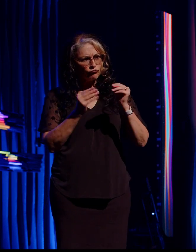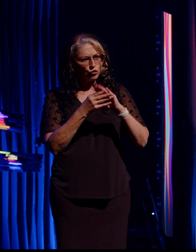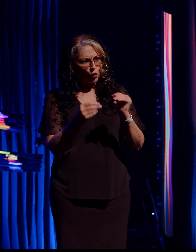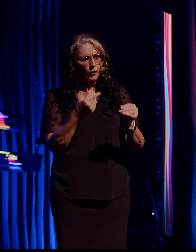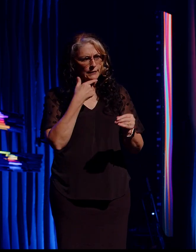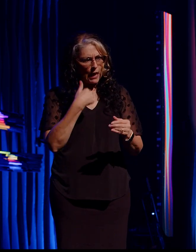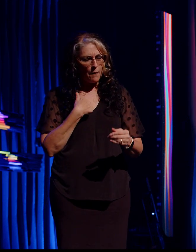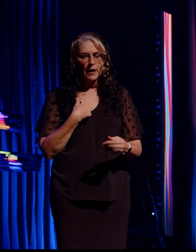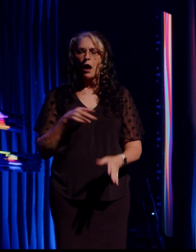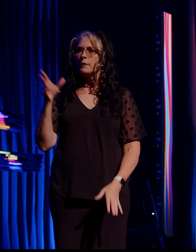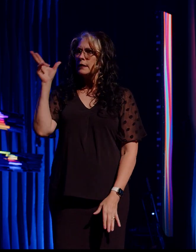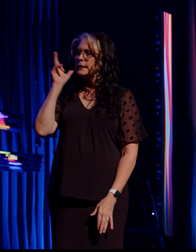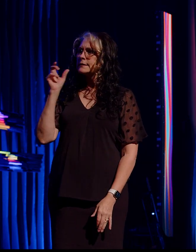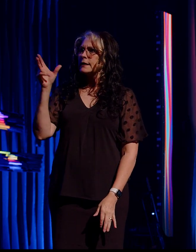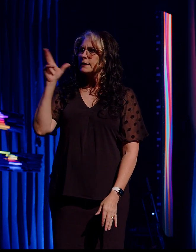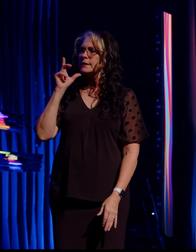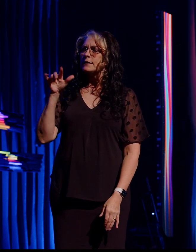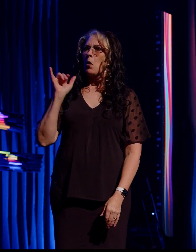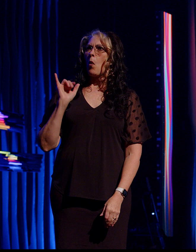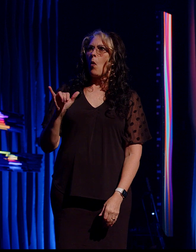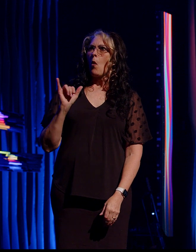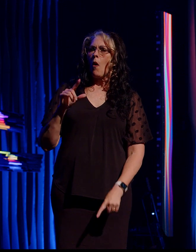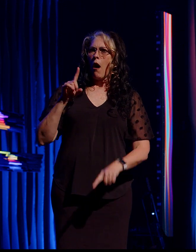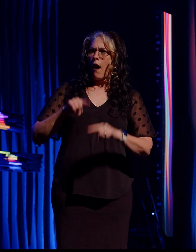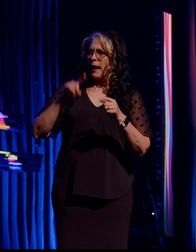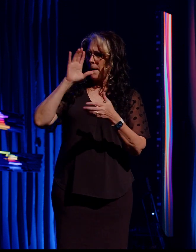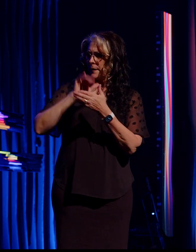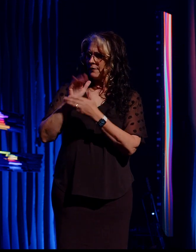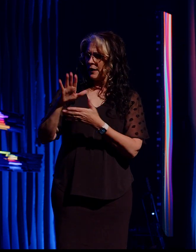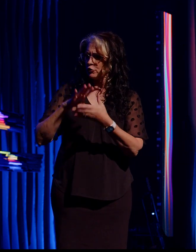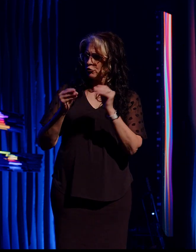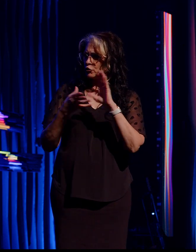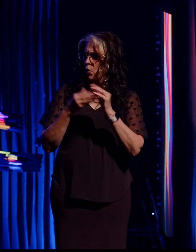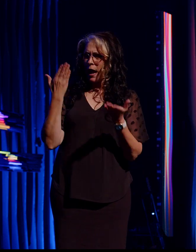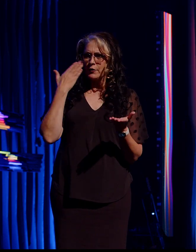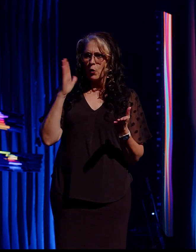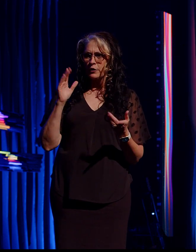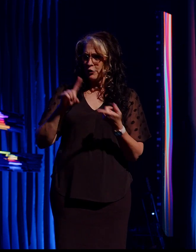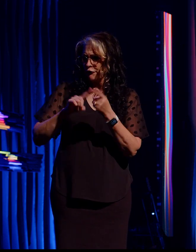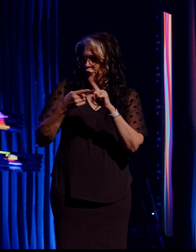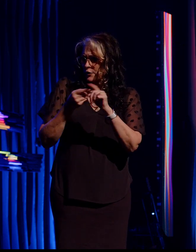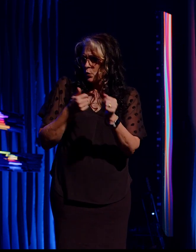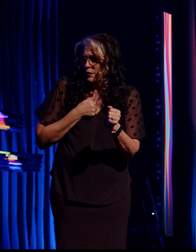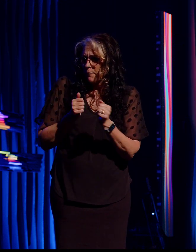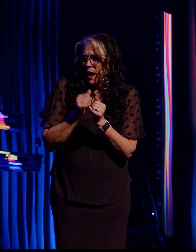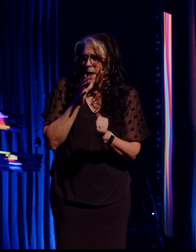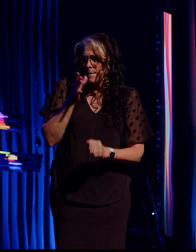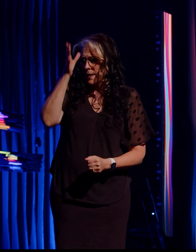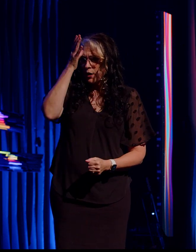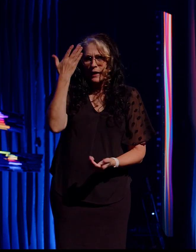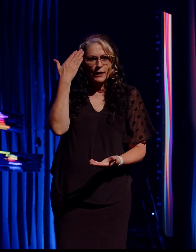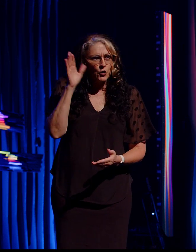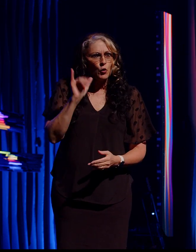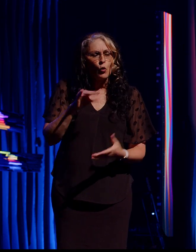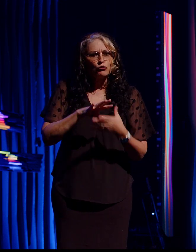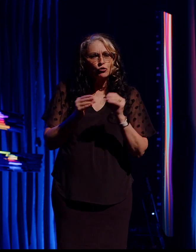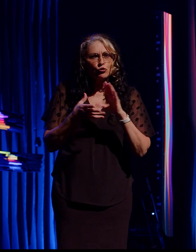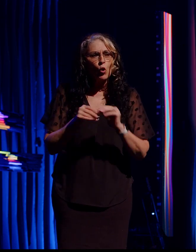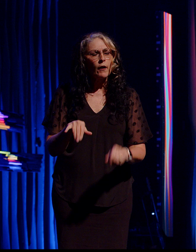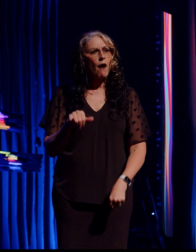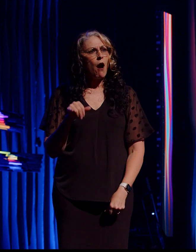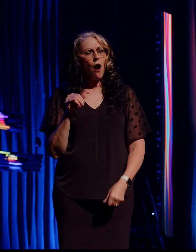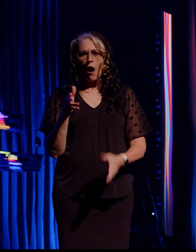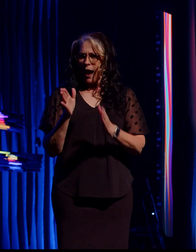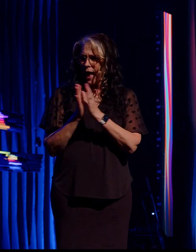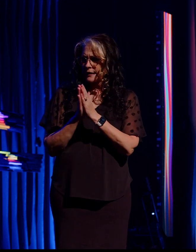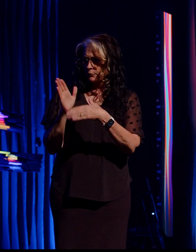story, I'm sitting there thinking, my goodness, I can't believe that this is your story. I had no idea. And you're friends with my parents, you know? I had no idea this was your story. I said, Andy,